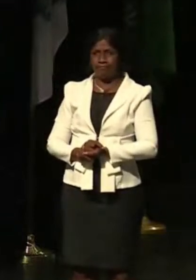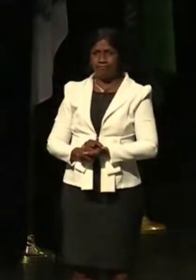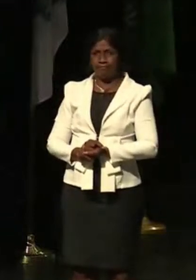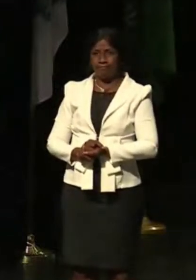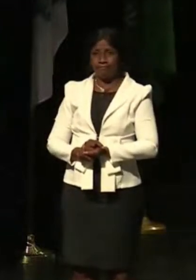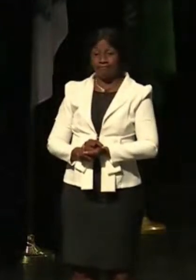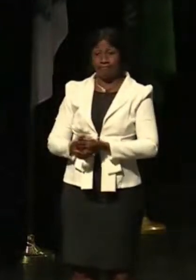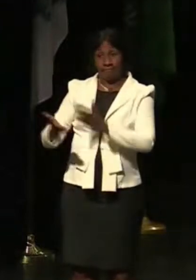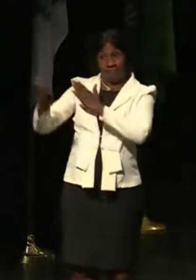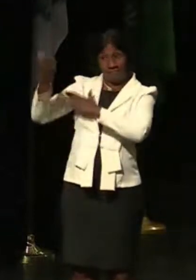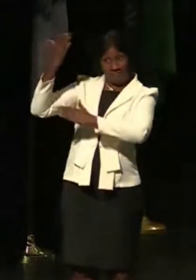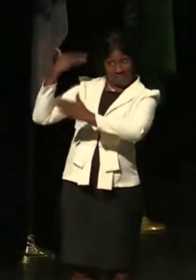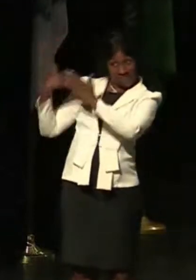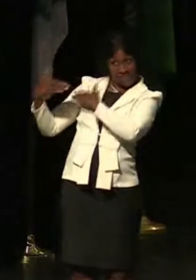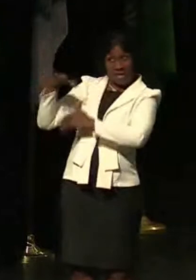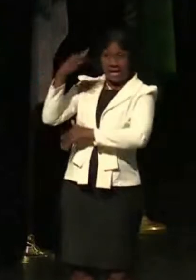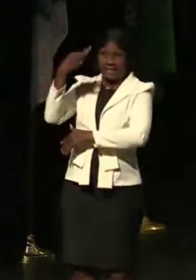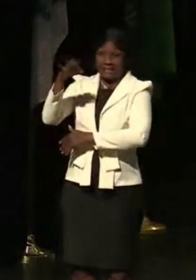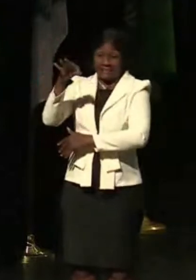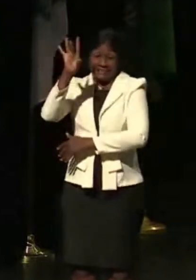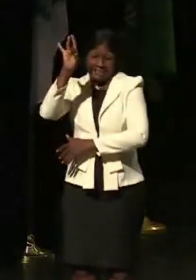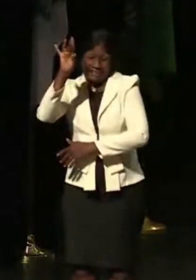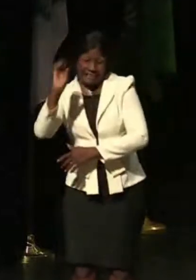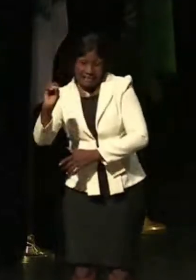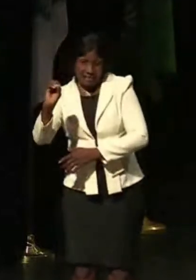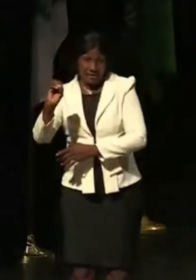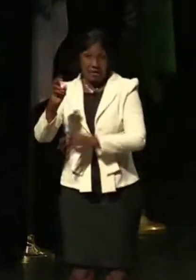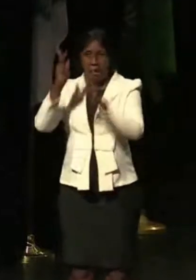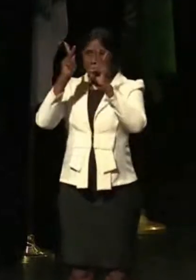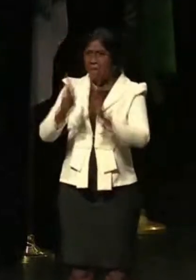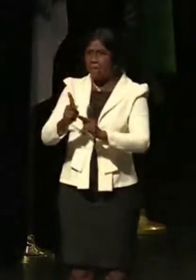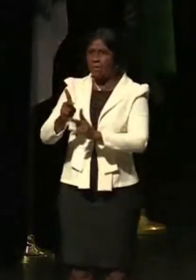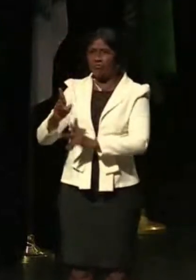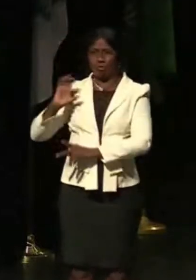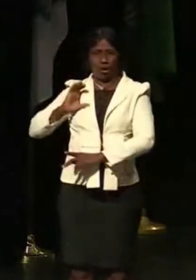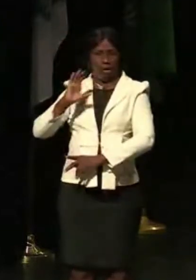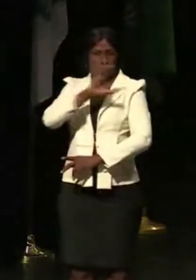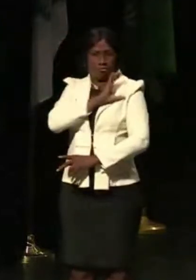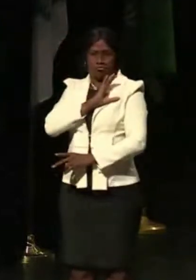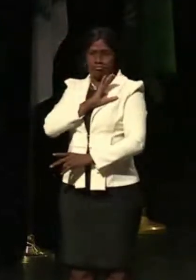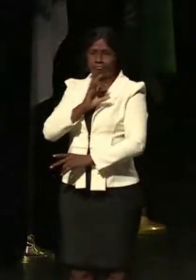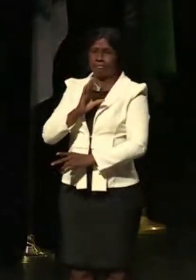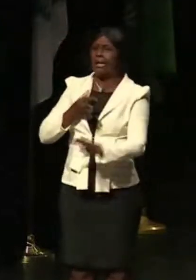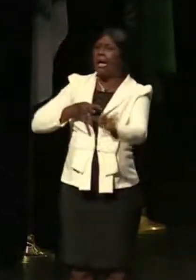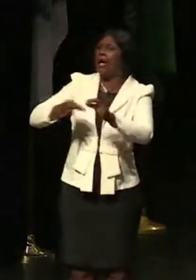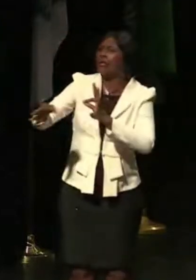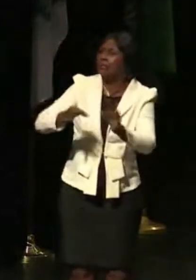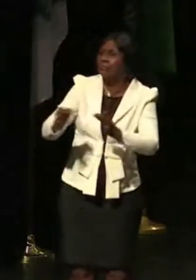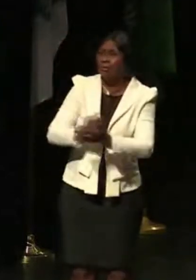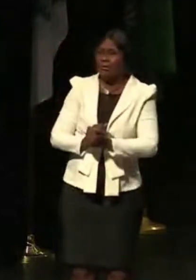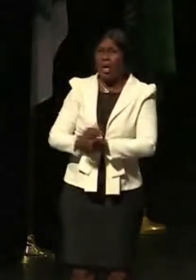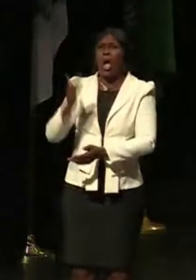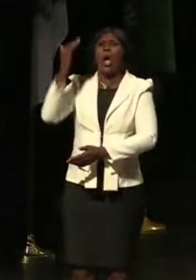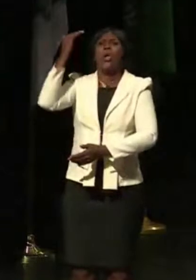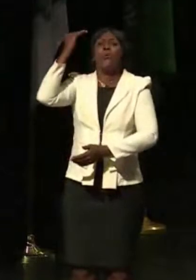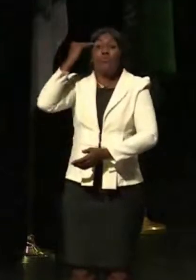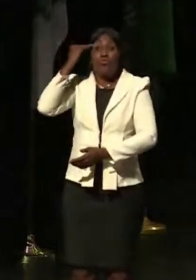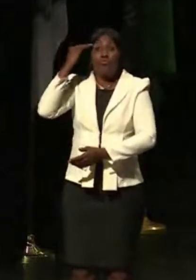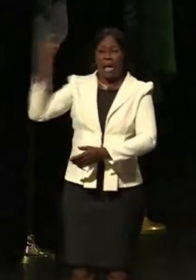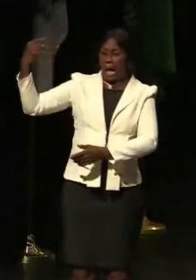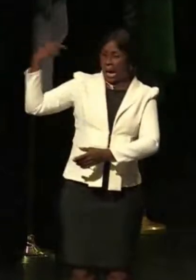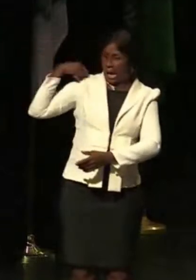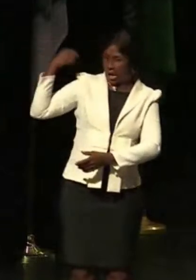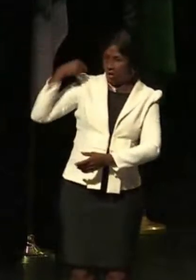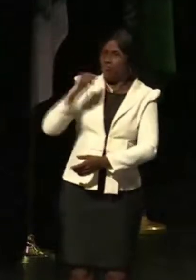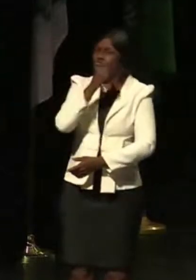cabinet the problem of the drug culture and said to cabinet that we know who the drug leaders are, and he